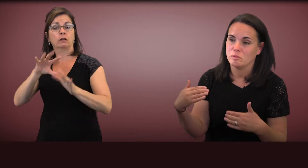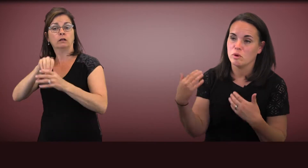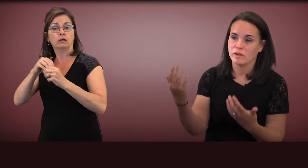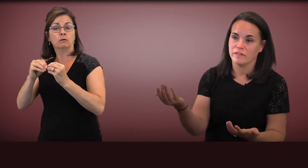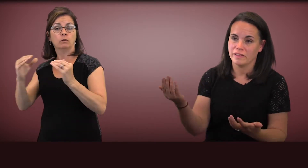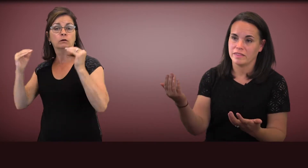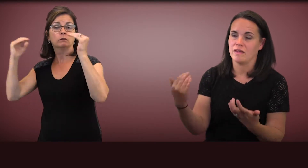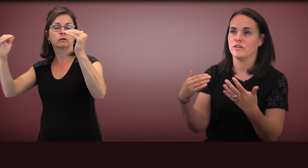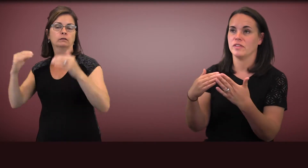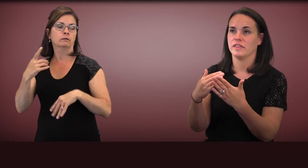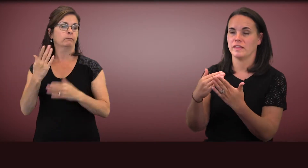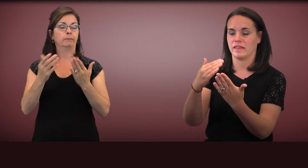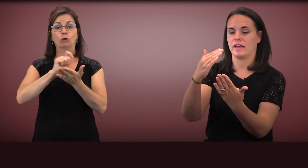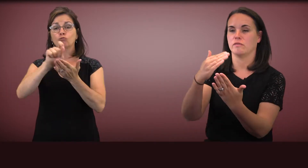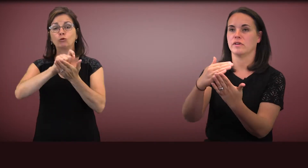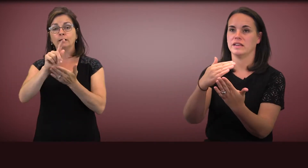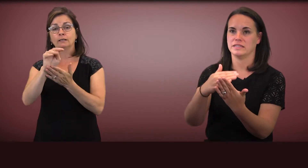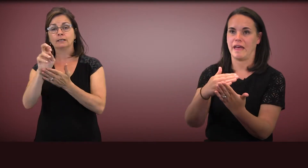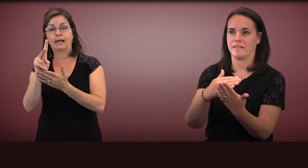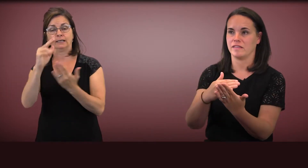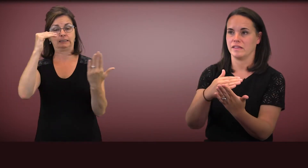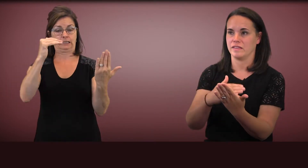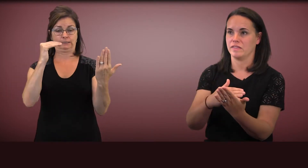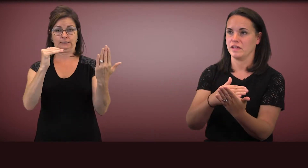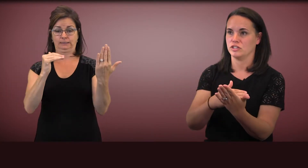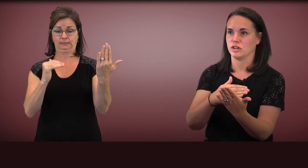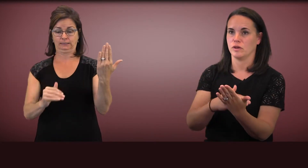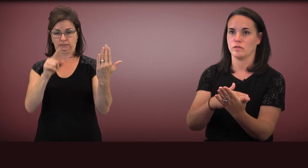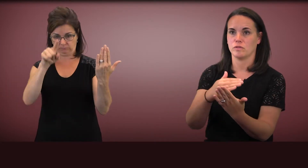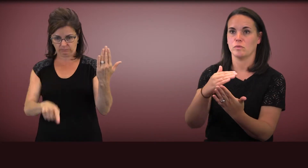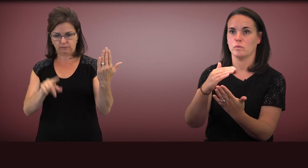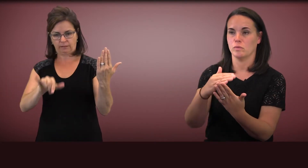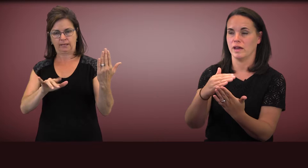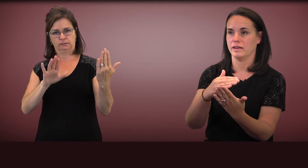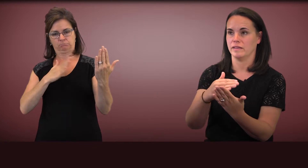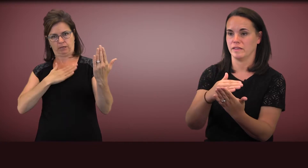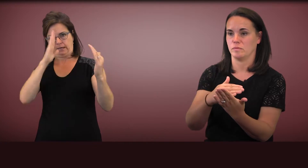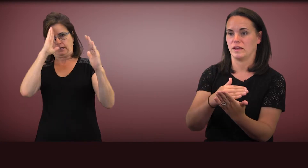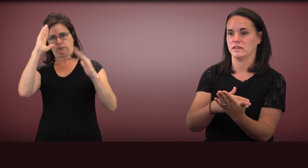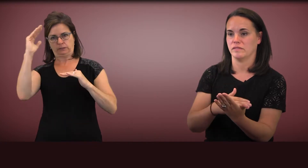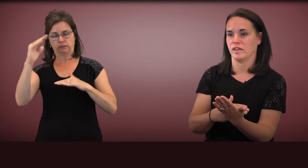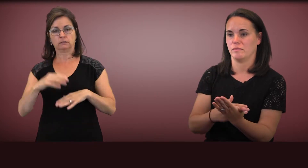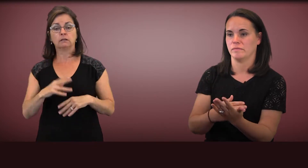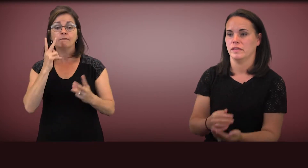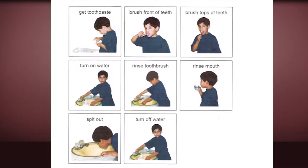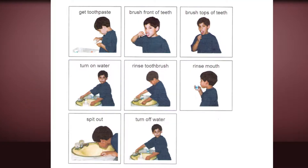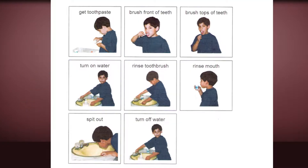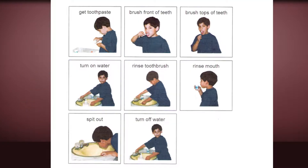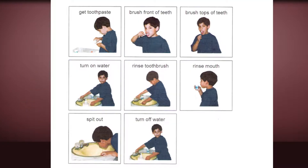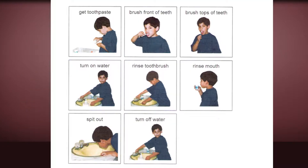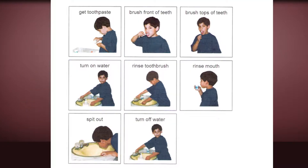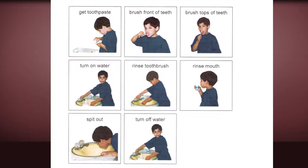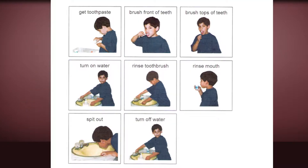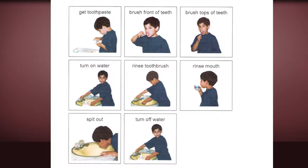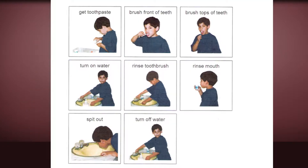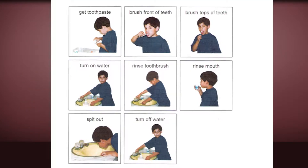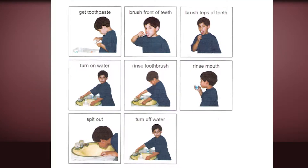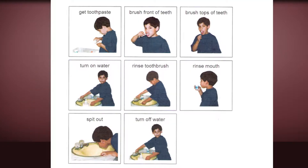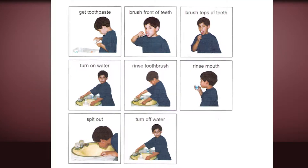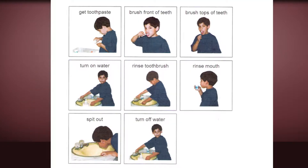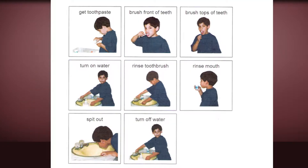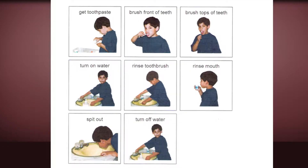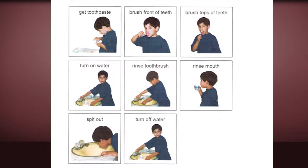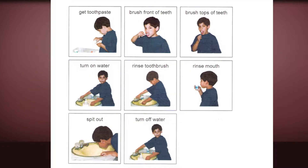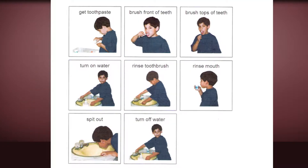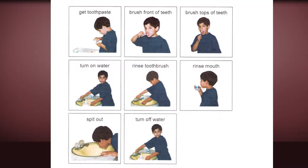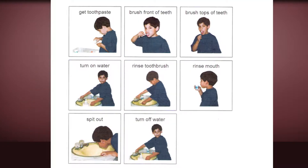children at a more advanced level, things like a written task list that shows what is expected of them. Graphic: 8 sequential